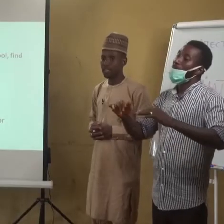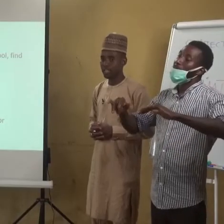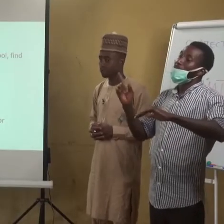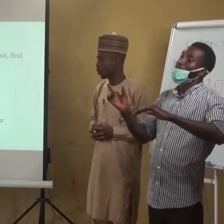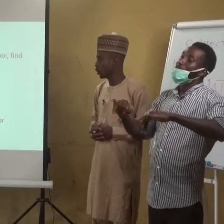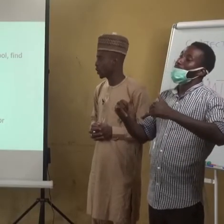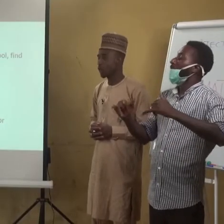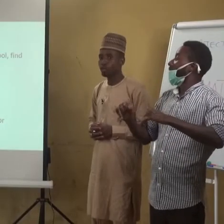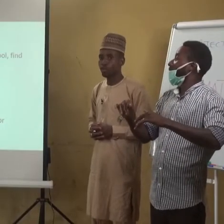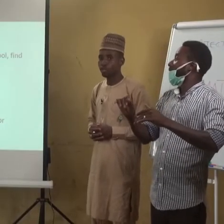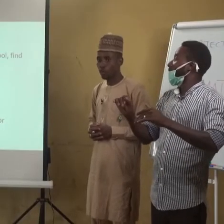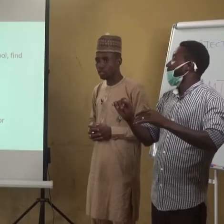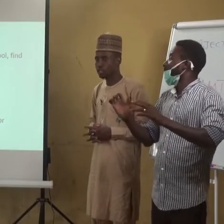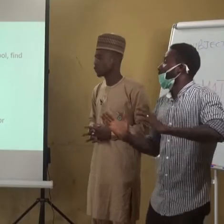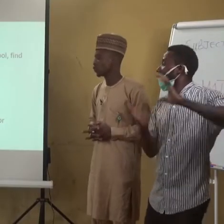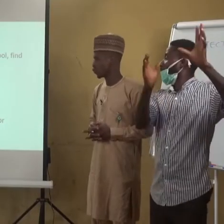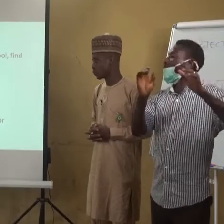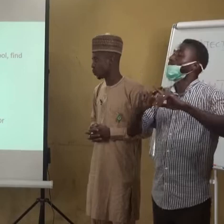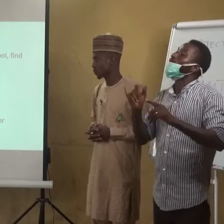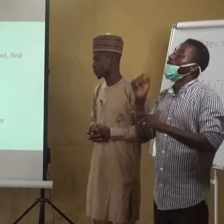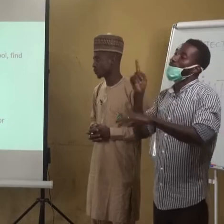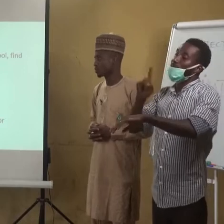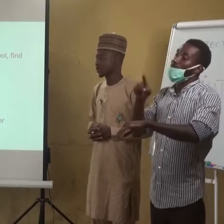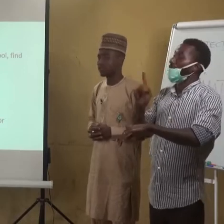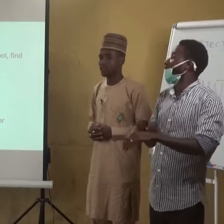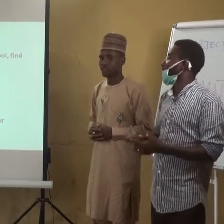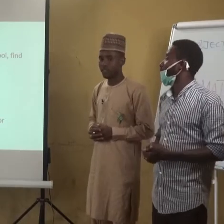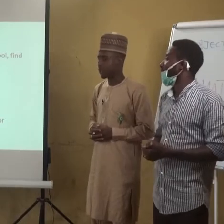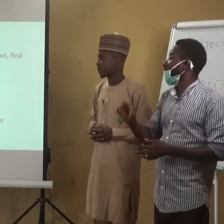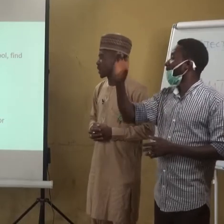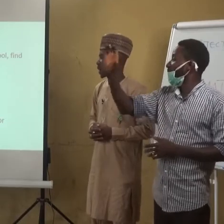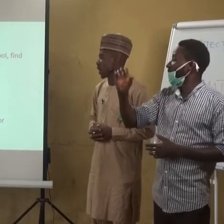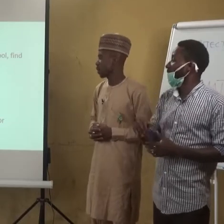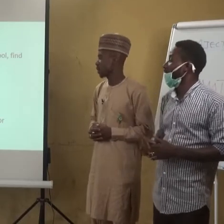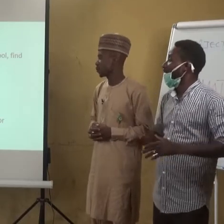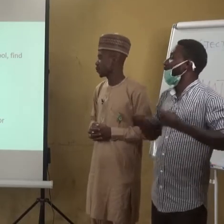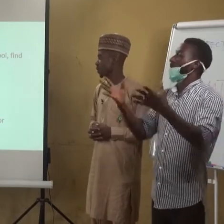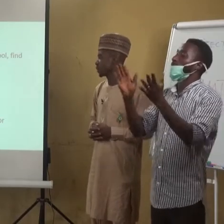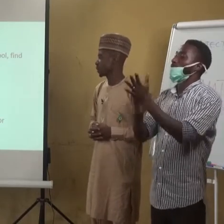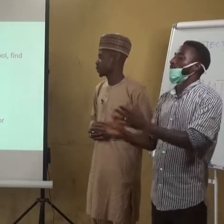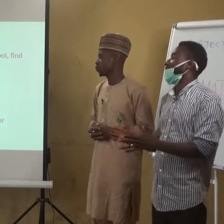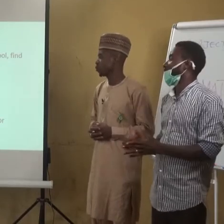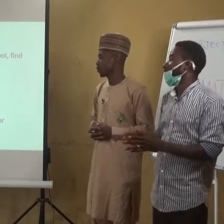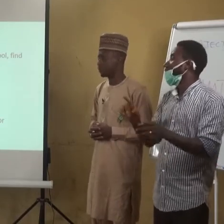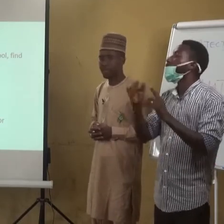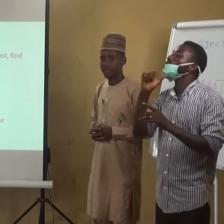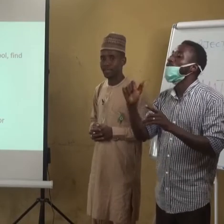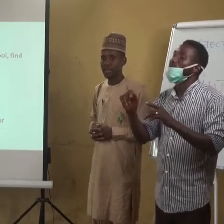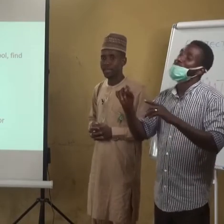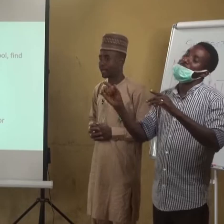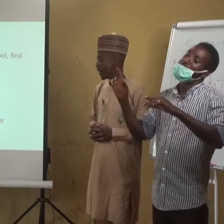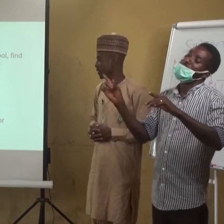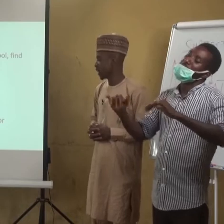play basketball but not football? C, how many students do not